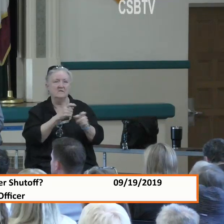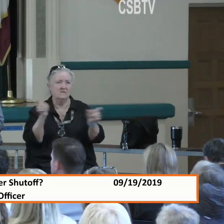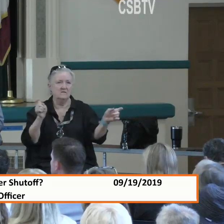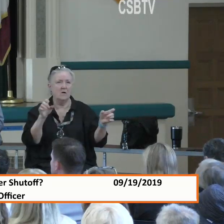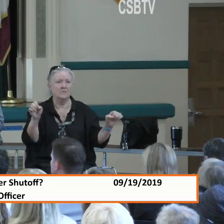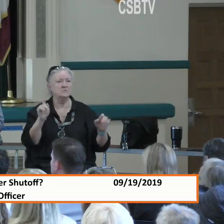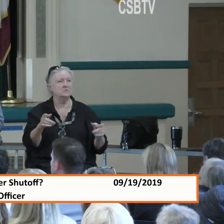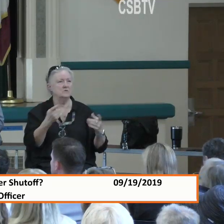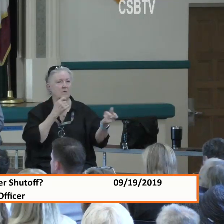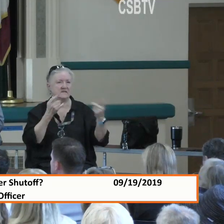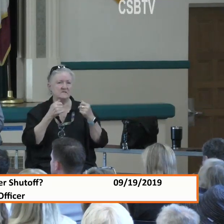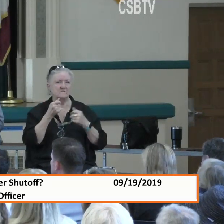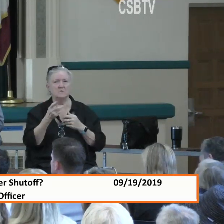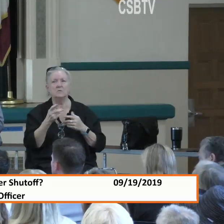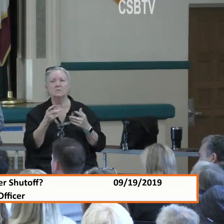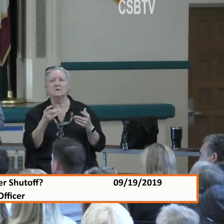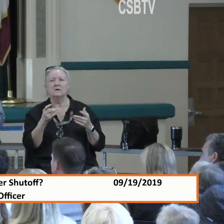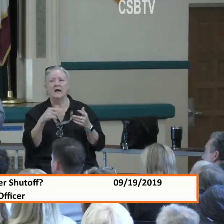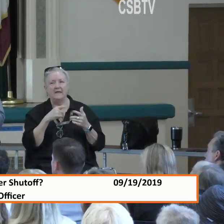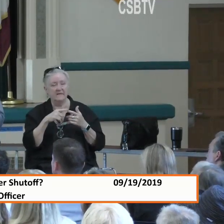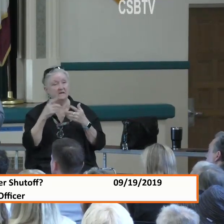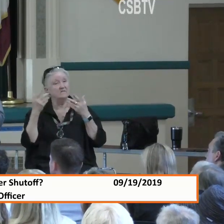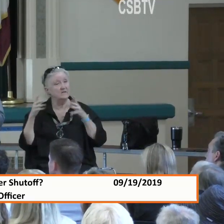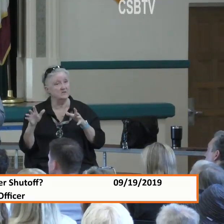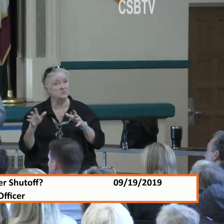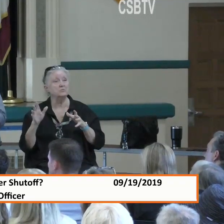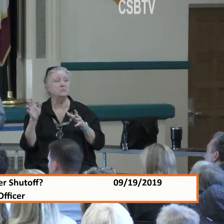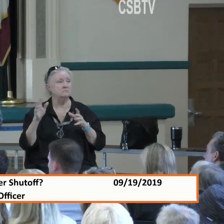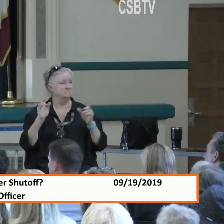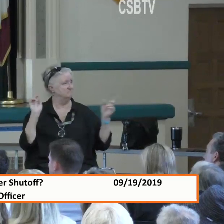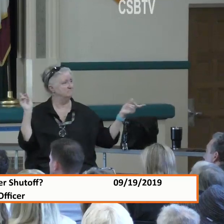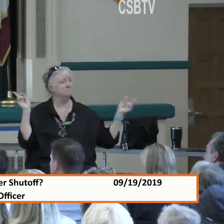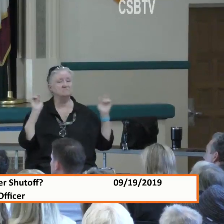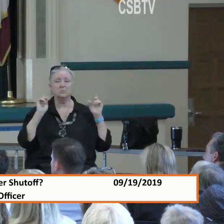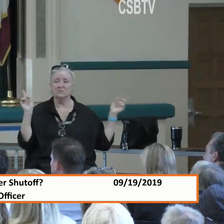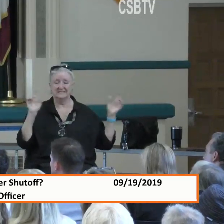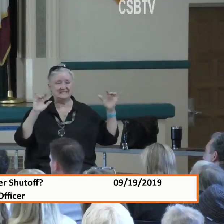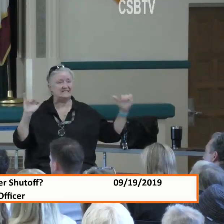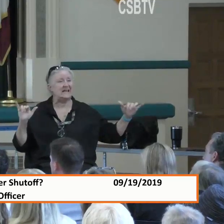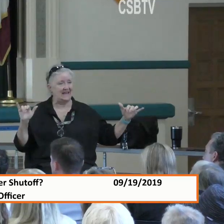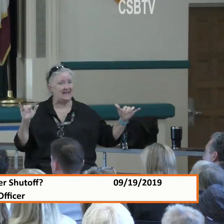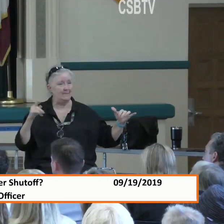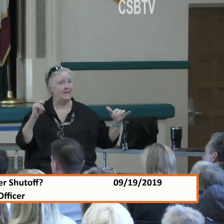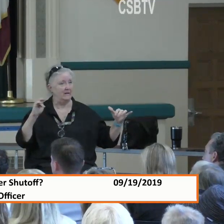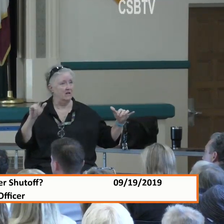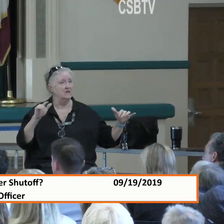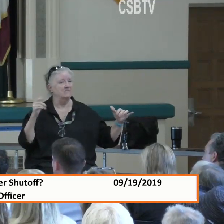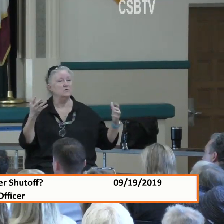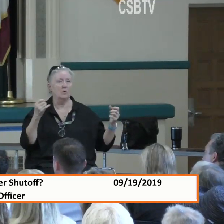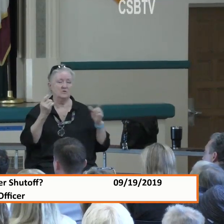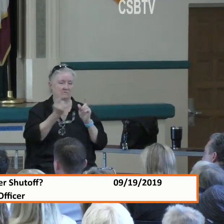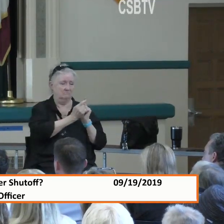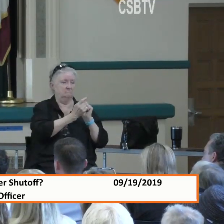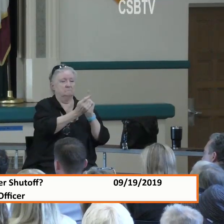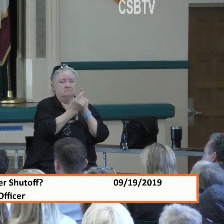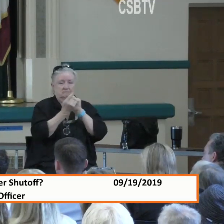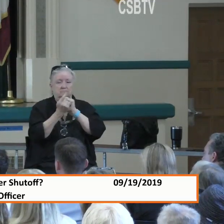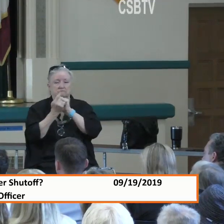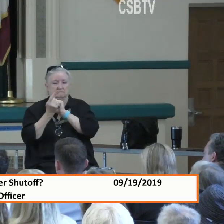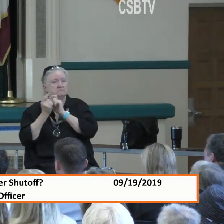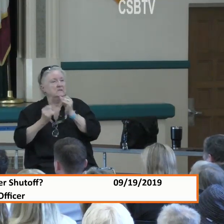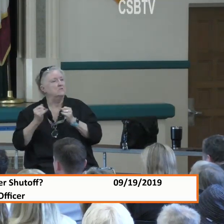opportunity to ask some questions. And then afterwards, we're going to be sticking around with a panel if you want to come up and ask those questions